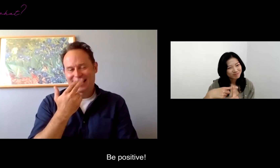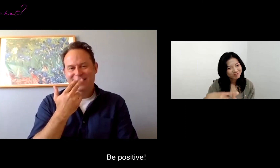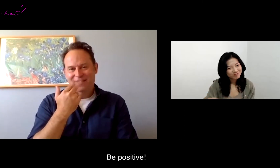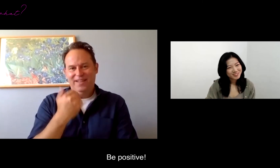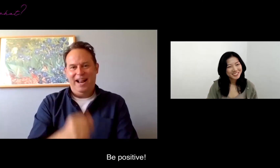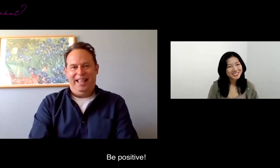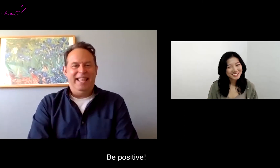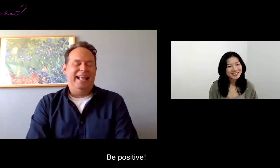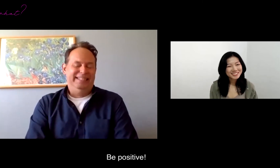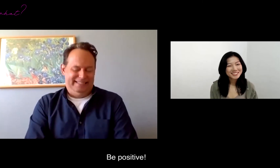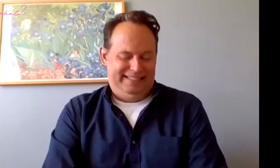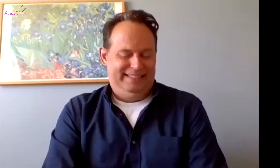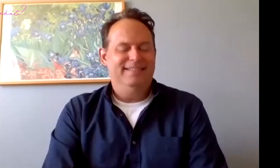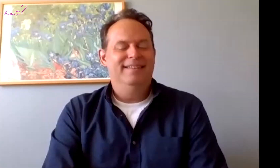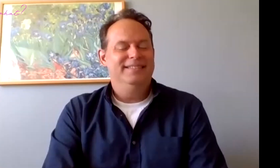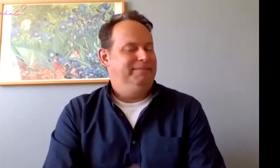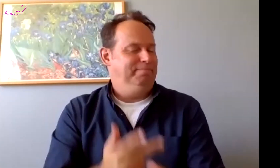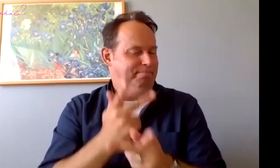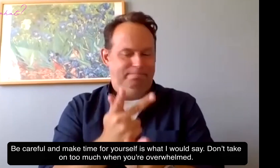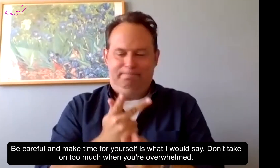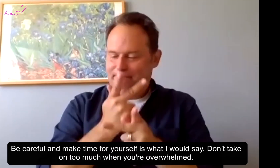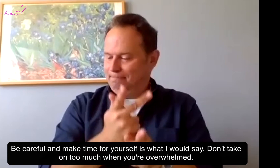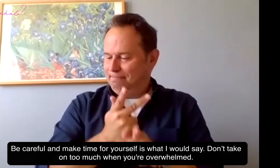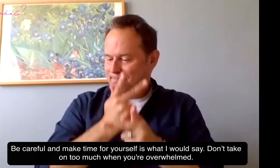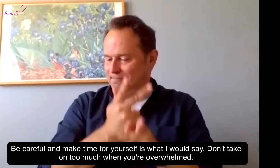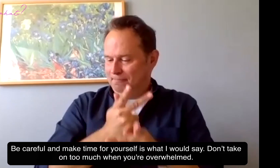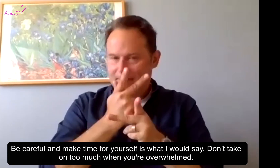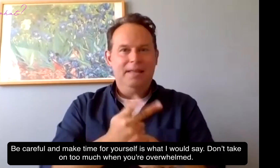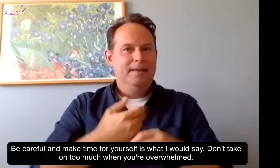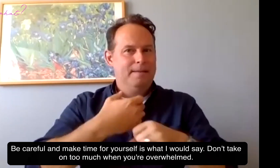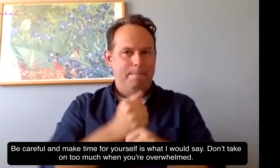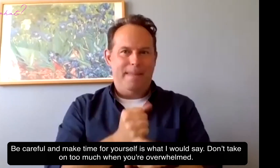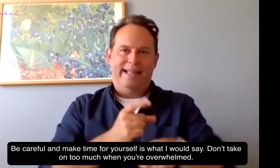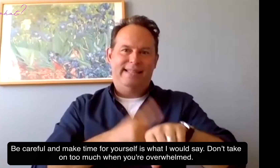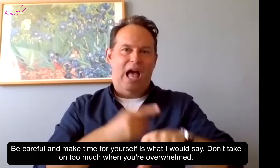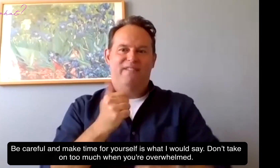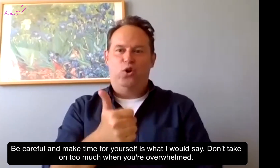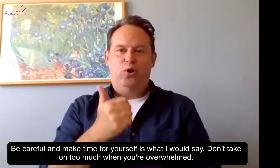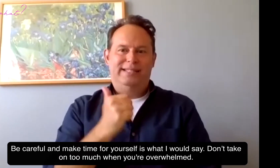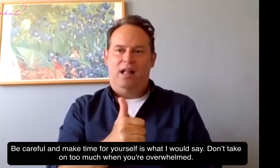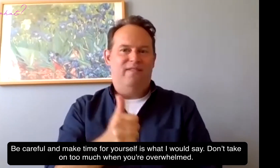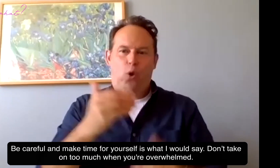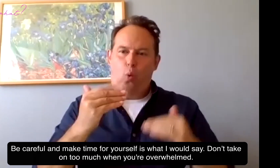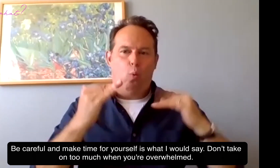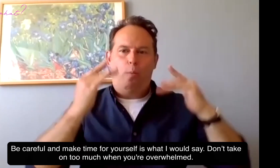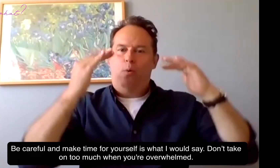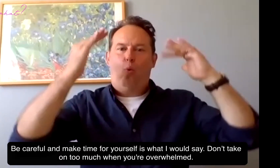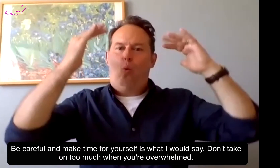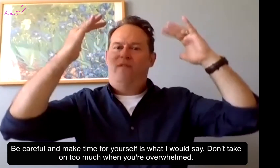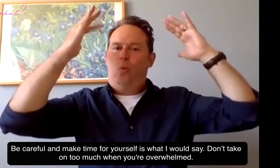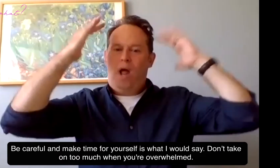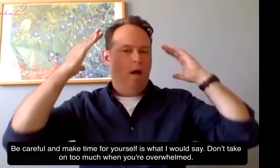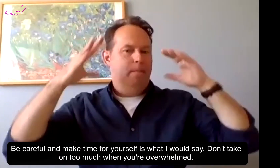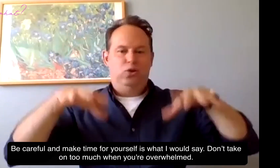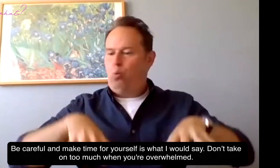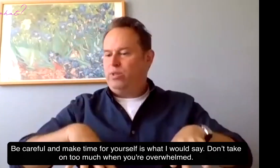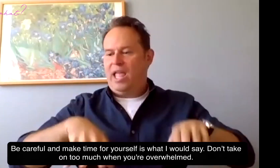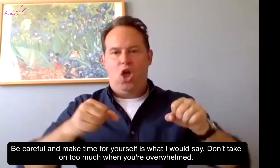Be positive. Be careful, and make time for yourself is what I would say. Don't take on too much